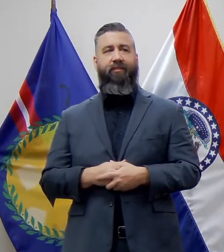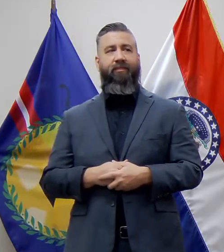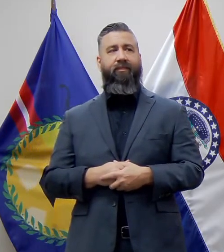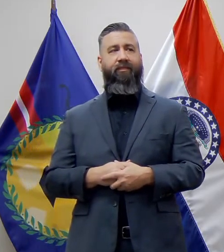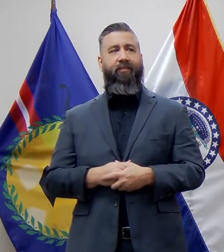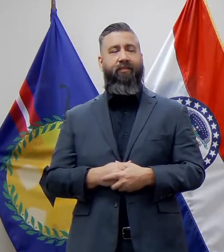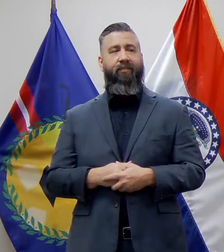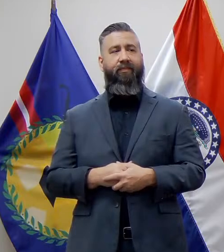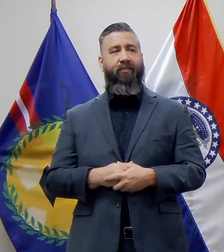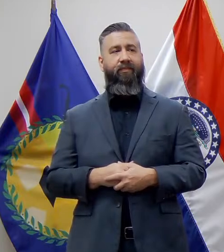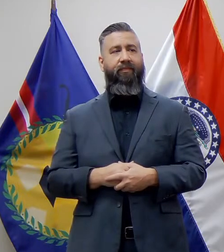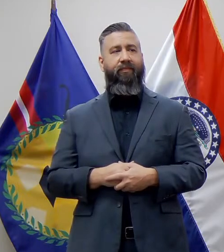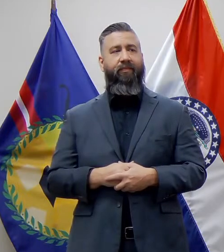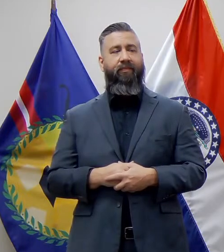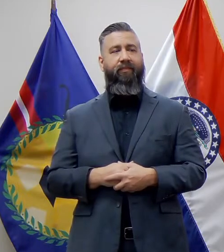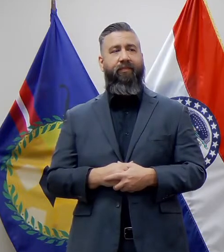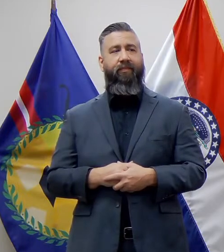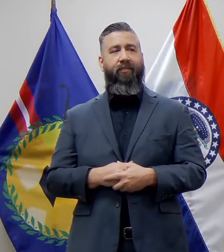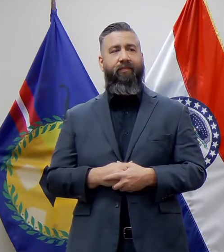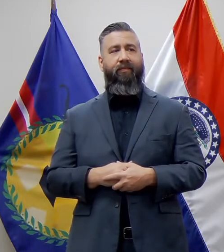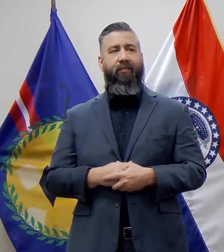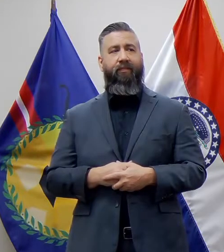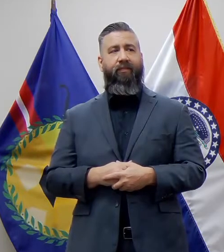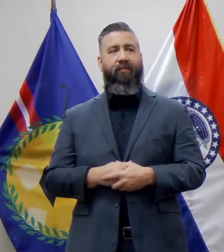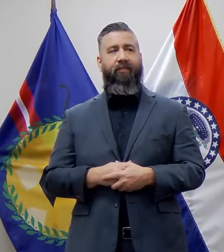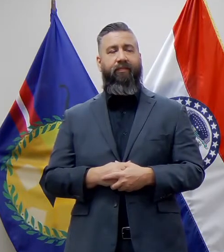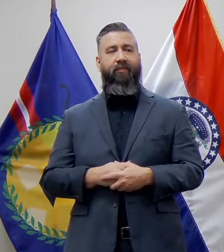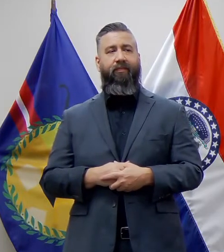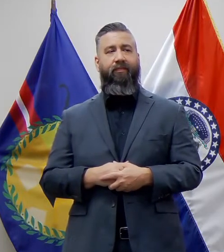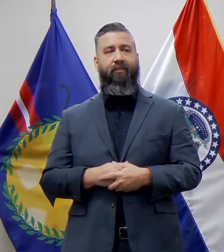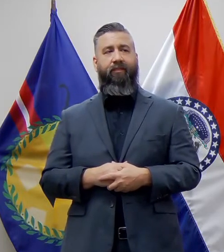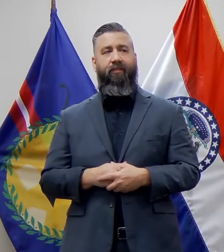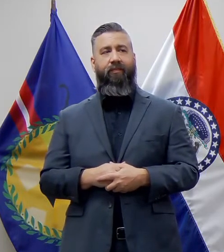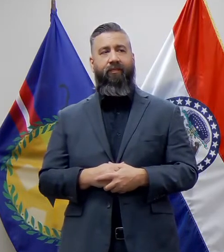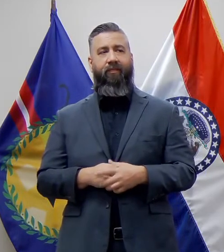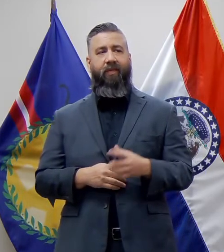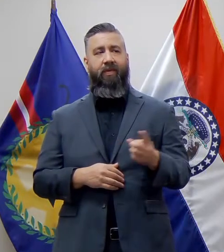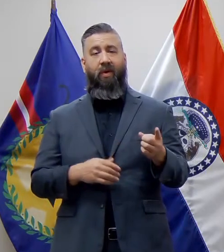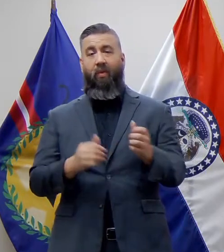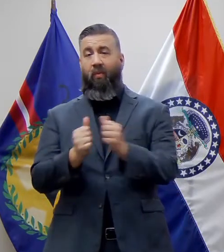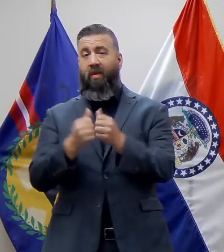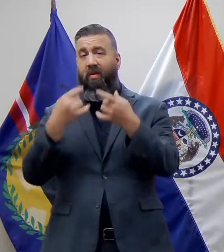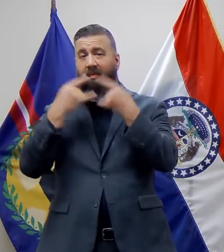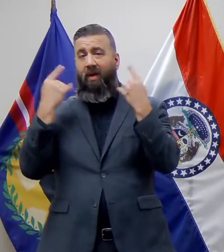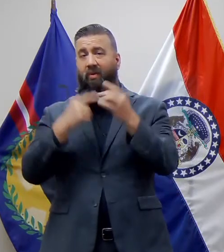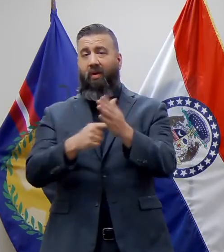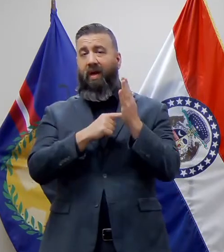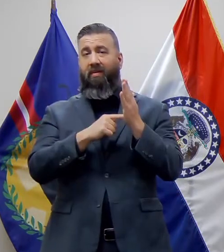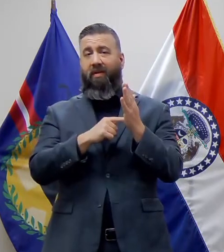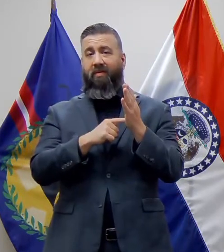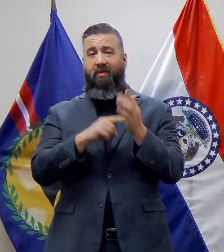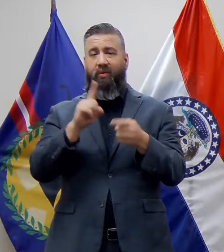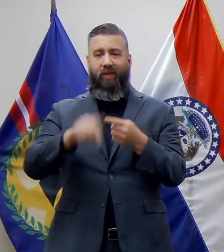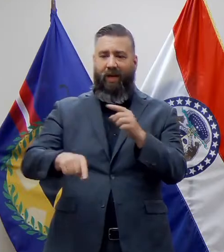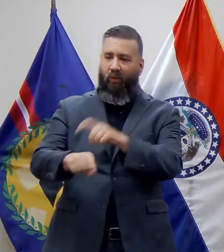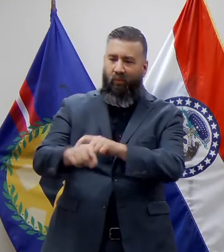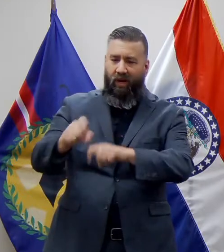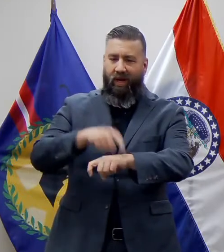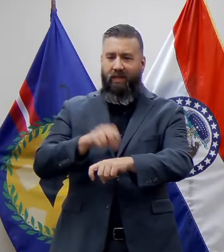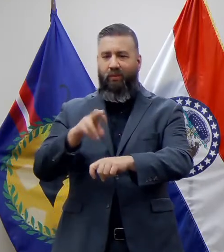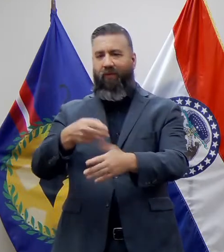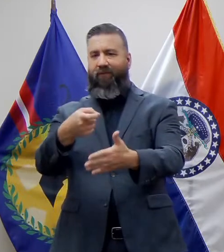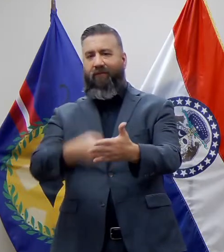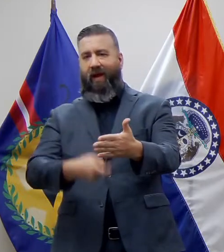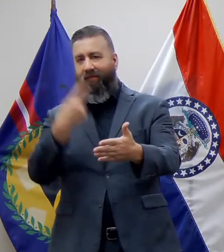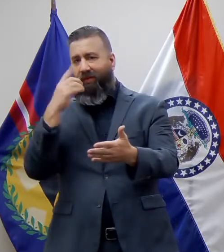Opponents of the mask order are arguing that because there are no civil or criminal penalties for it, that it quote-unquote can't be enforced. I mean, we saw